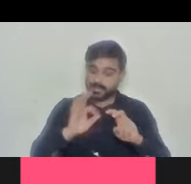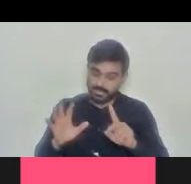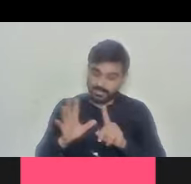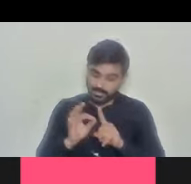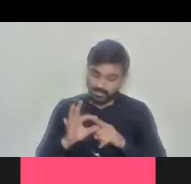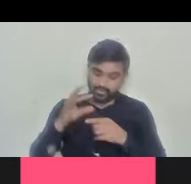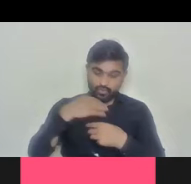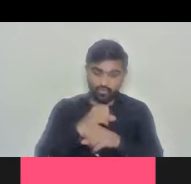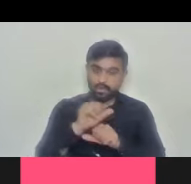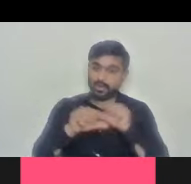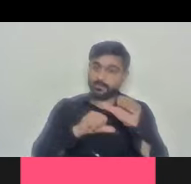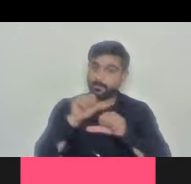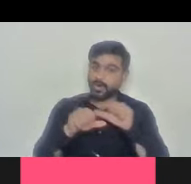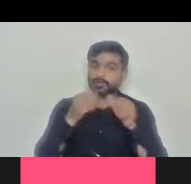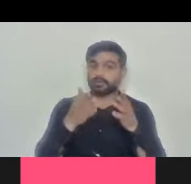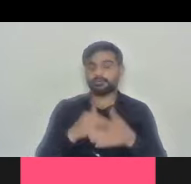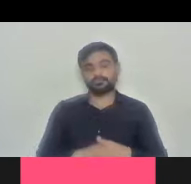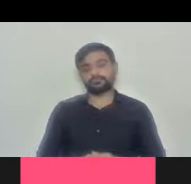the process of it.